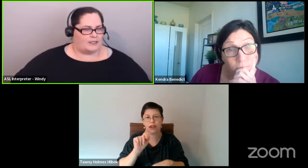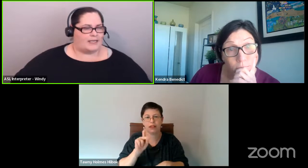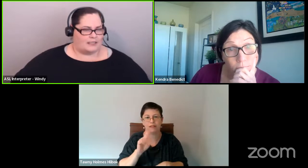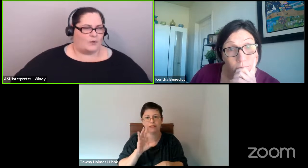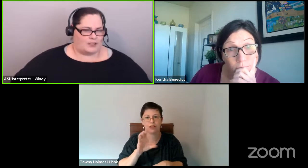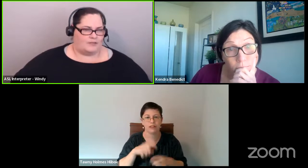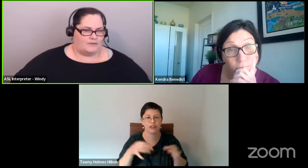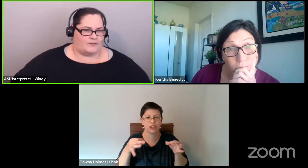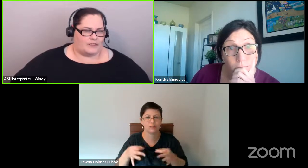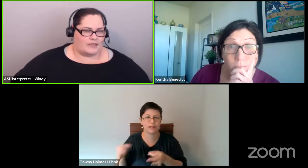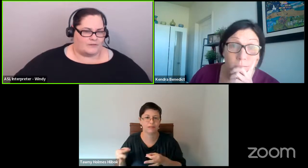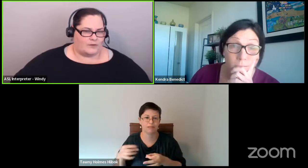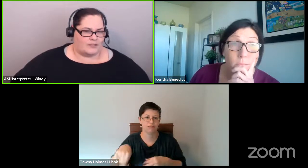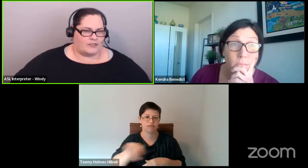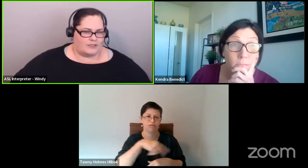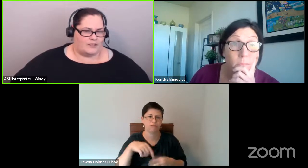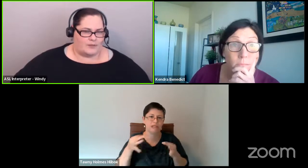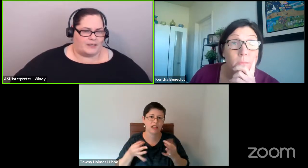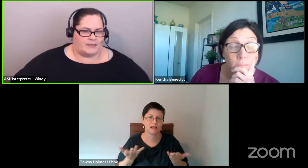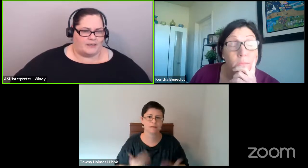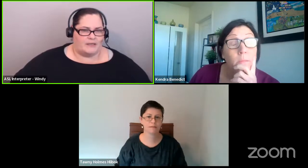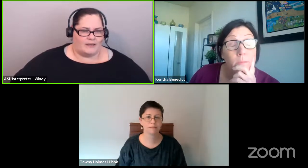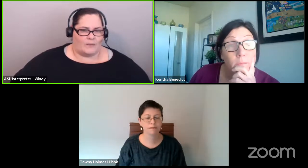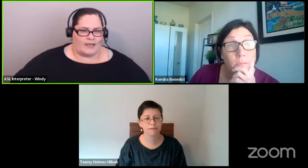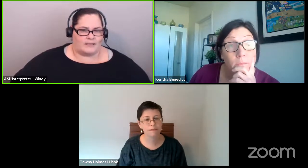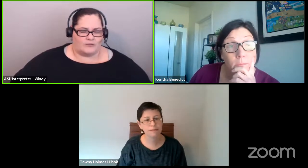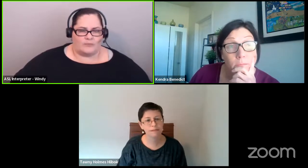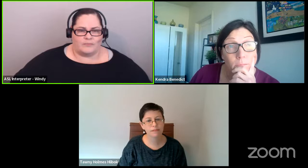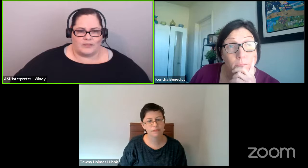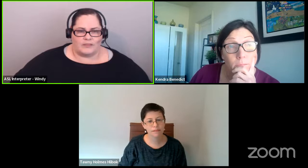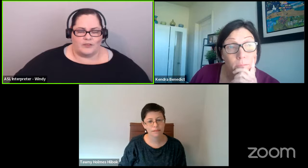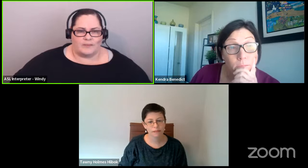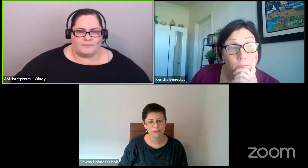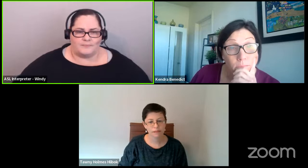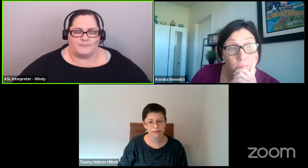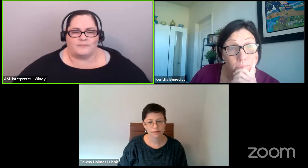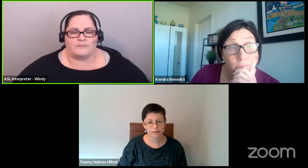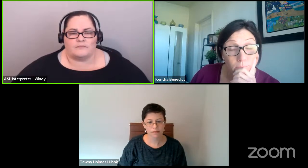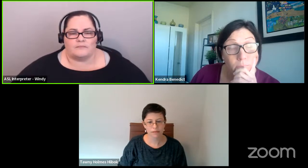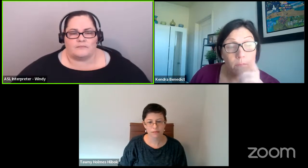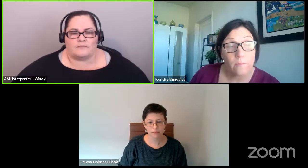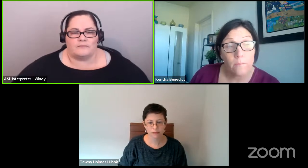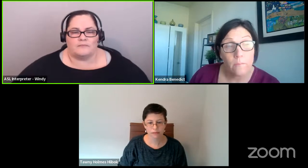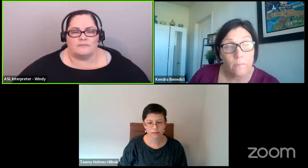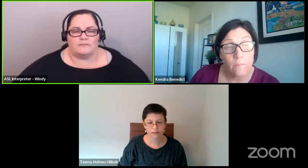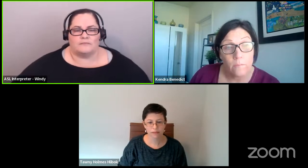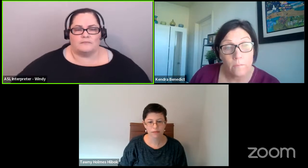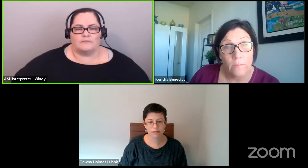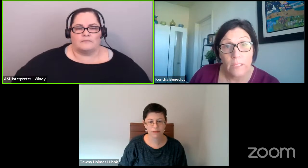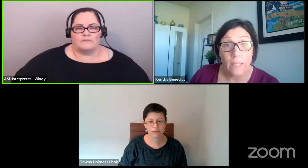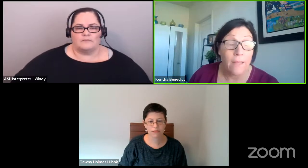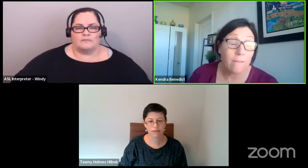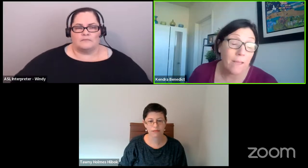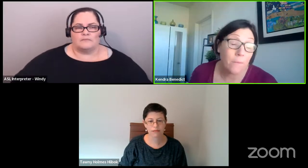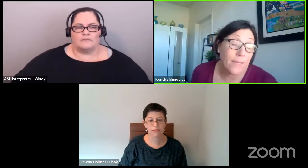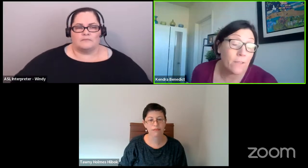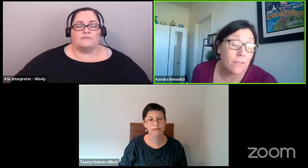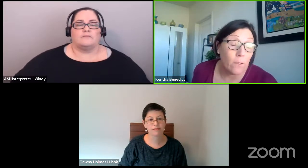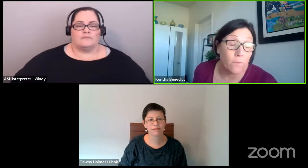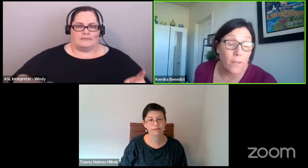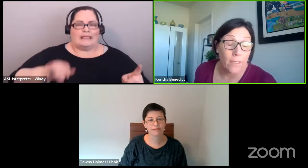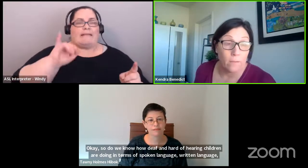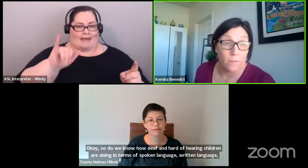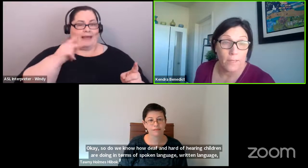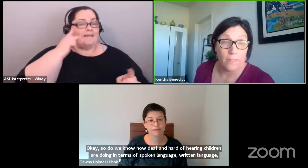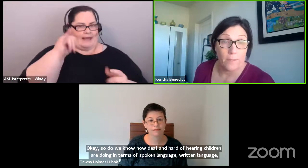the question for the task force to determine, we as a group to determine. Yeah, that right there